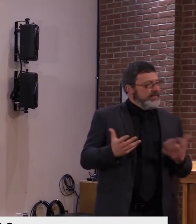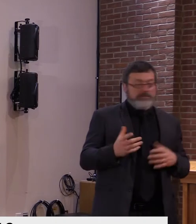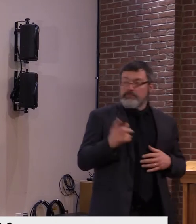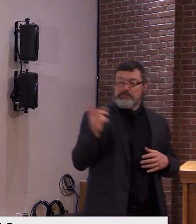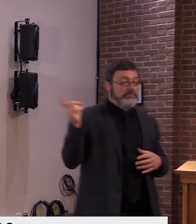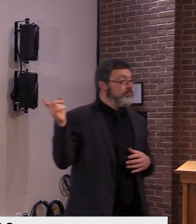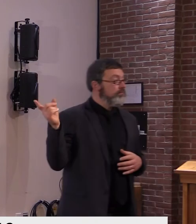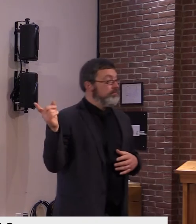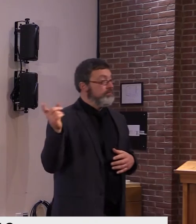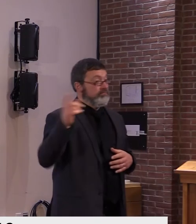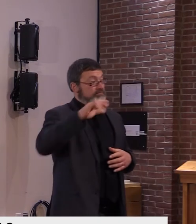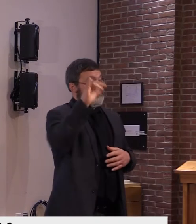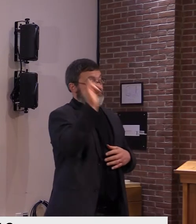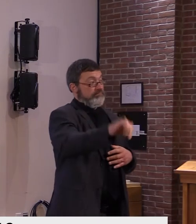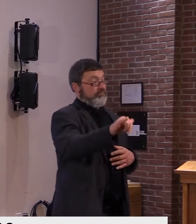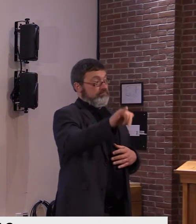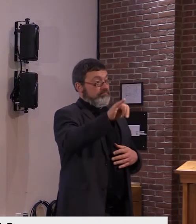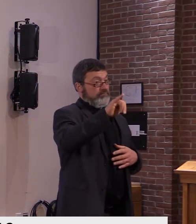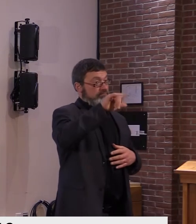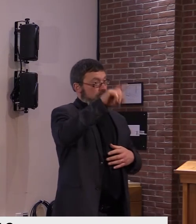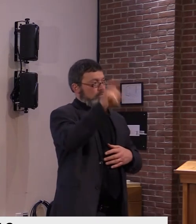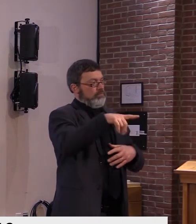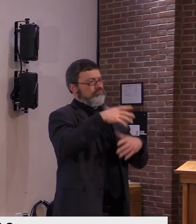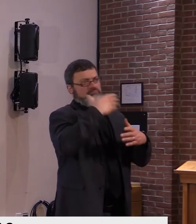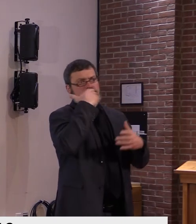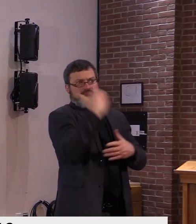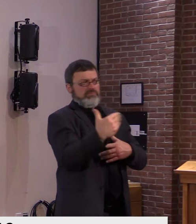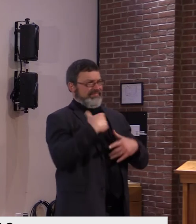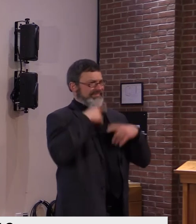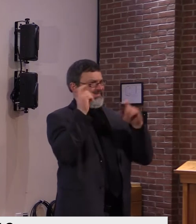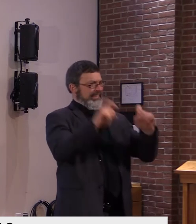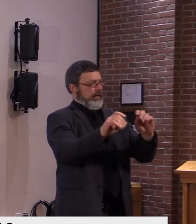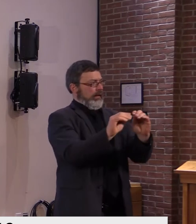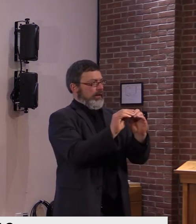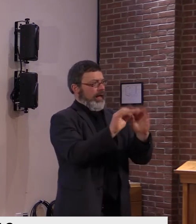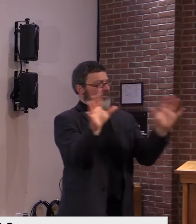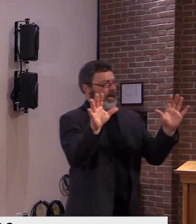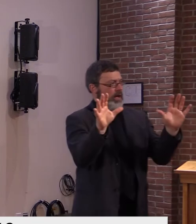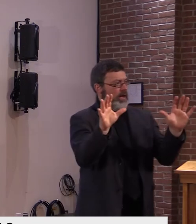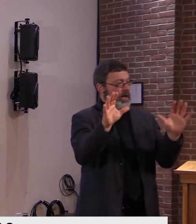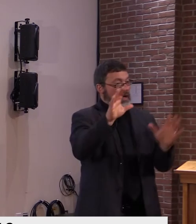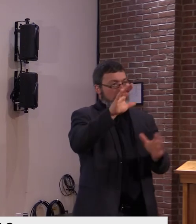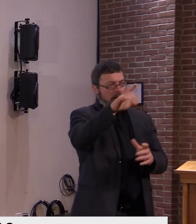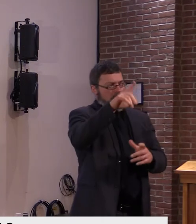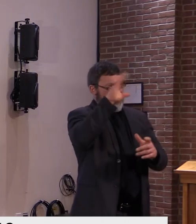get it again or whether you can get it again and transmit either. We just don't know enough about the virus.